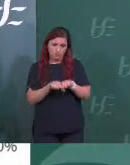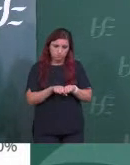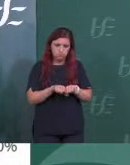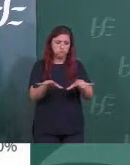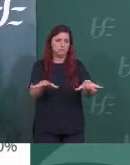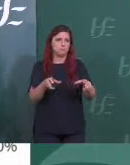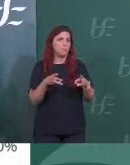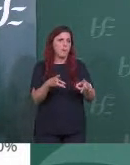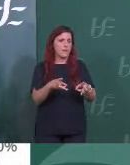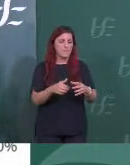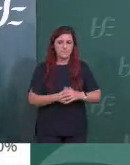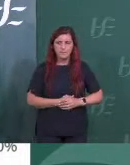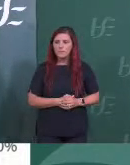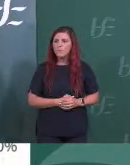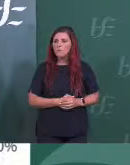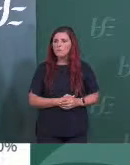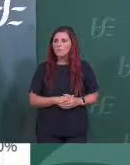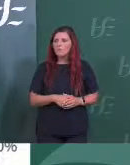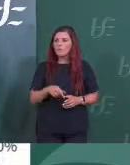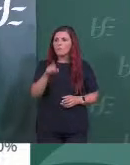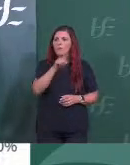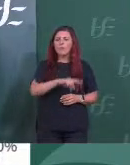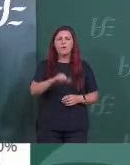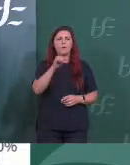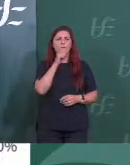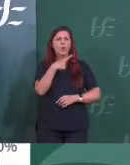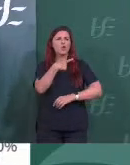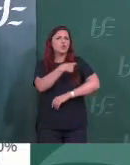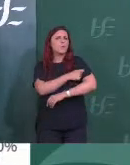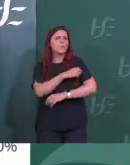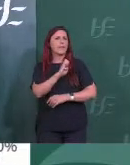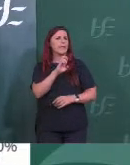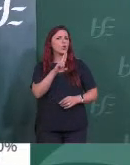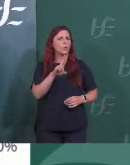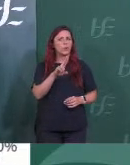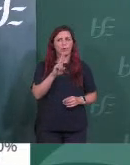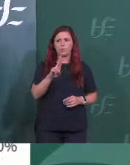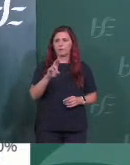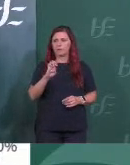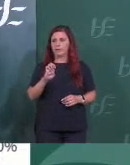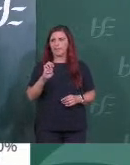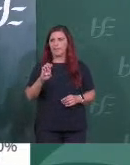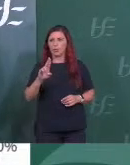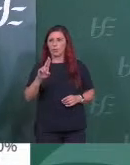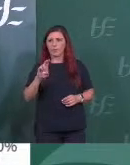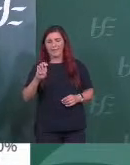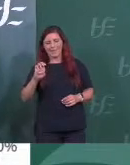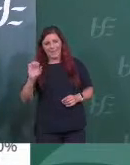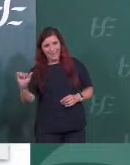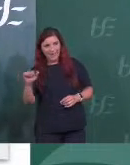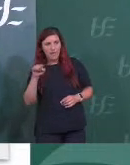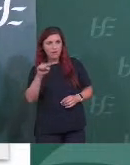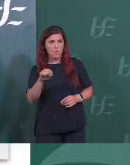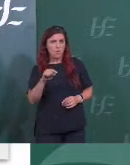effective. First dose vaccinations, the EUA, we're still performing very well in relation to other European